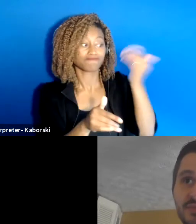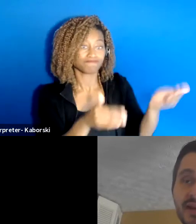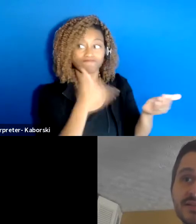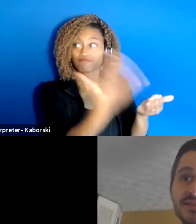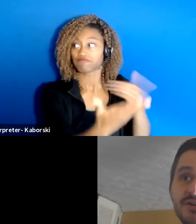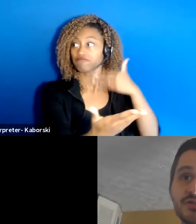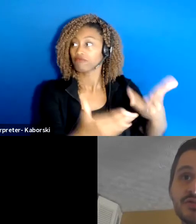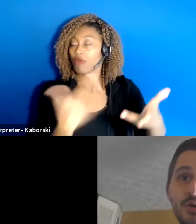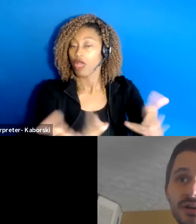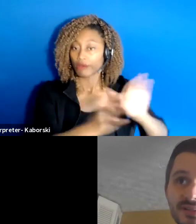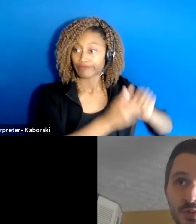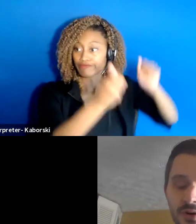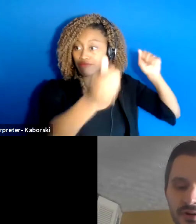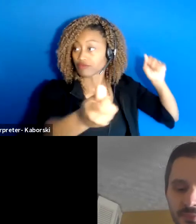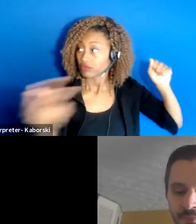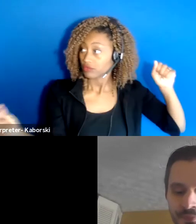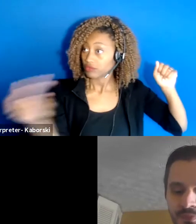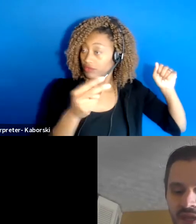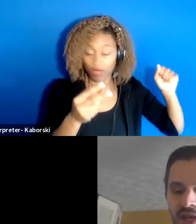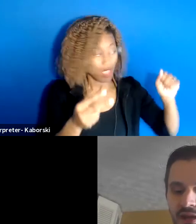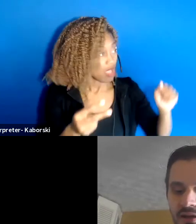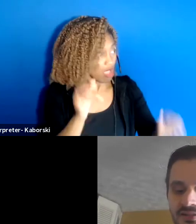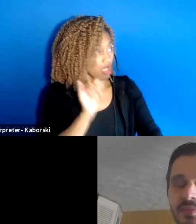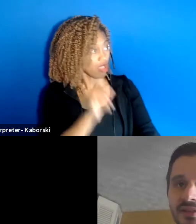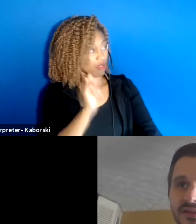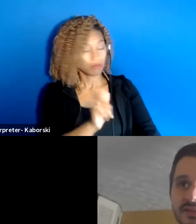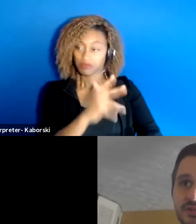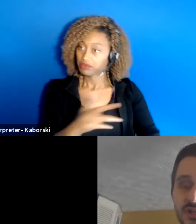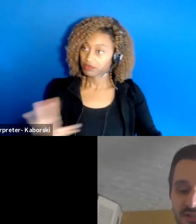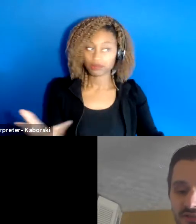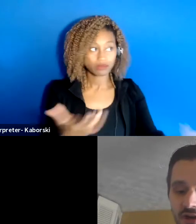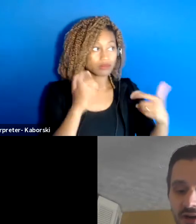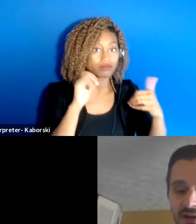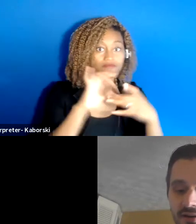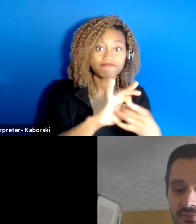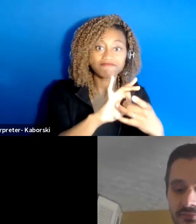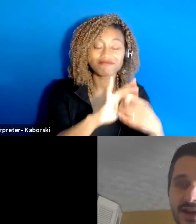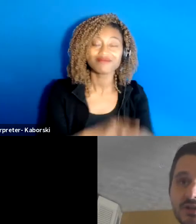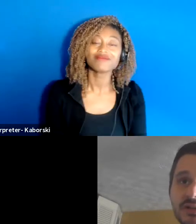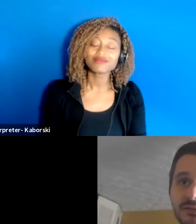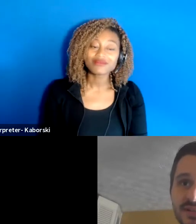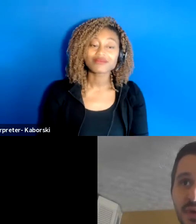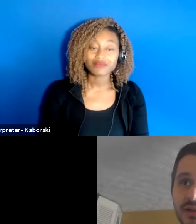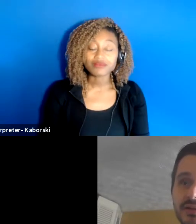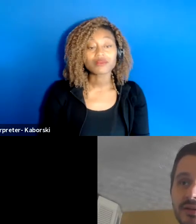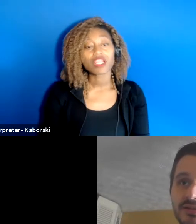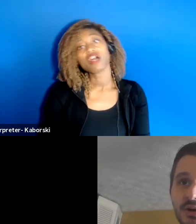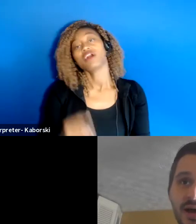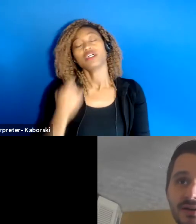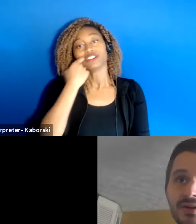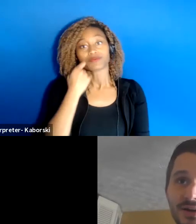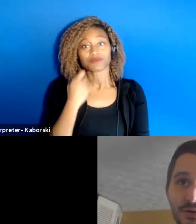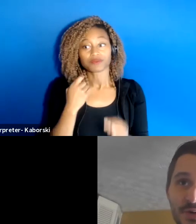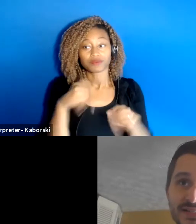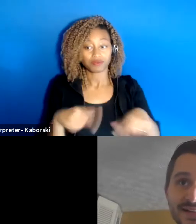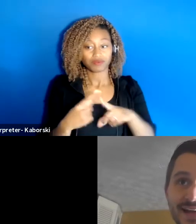in the end, because the centers are so good at this work. Something that is just starting actually this month. So